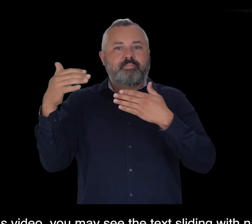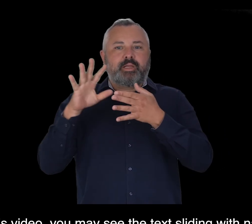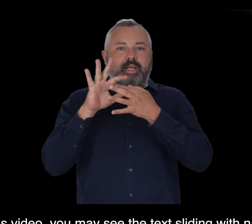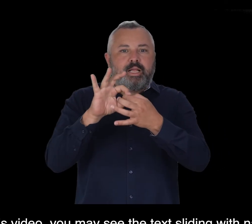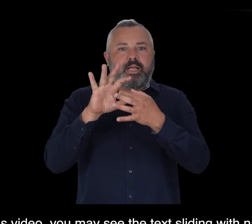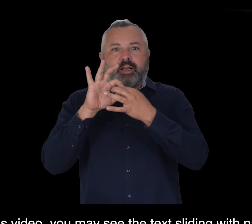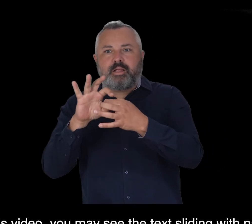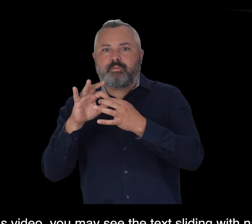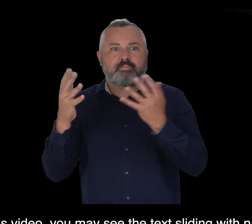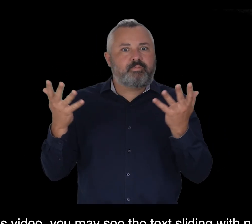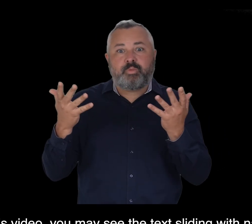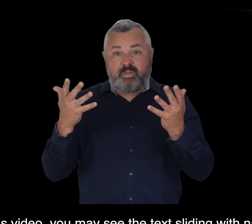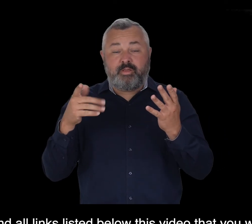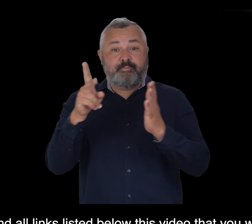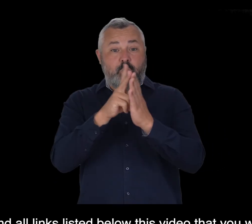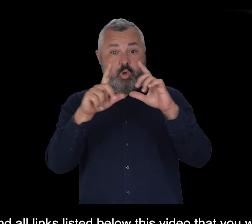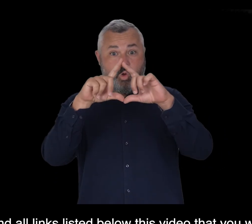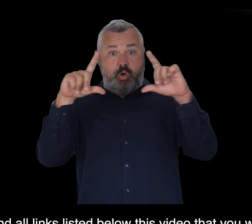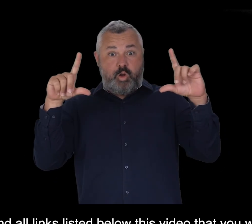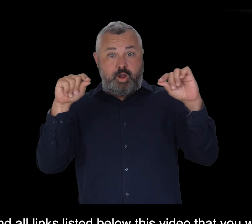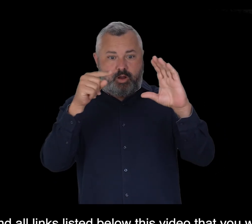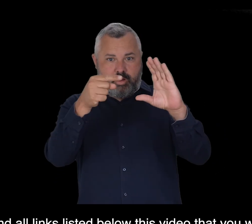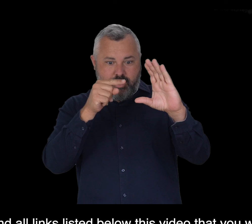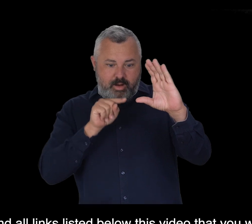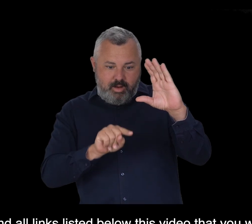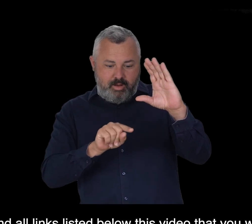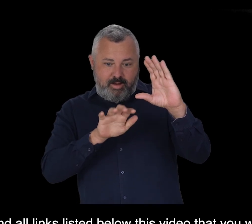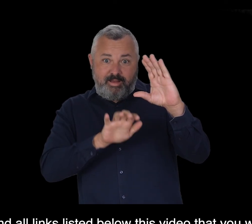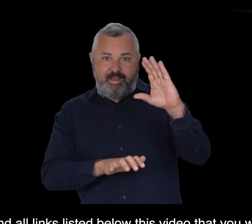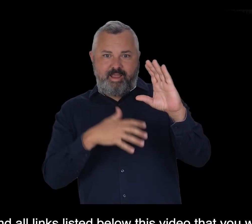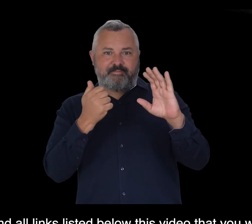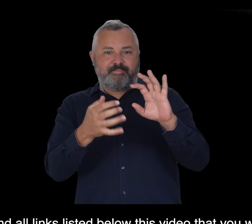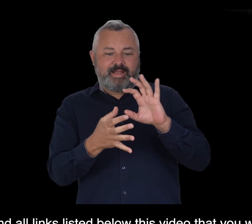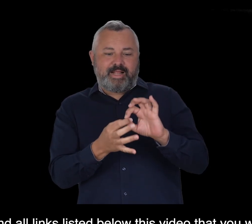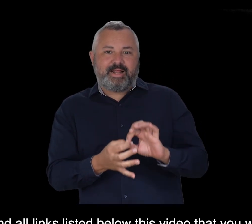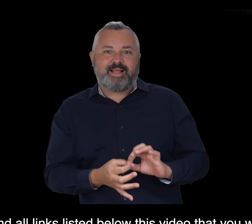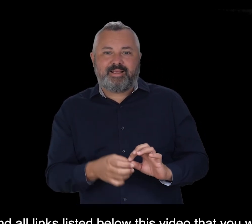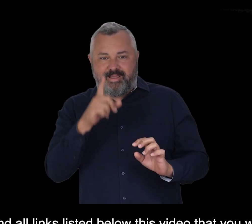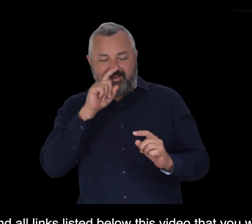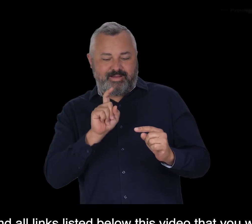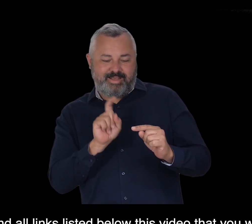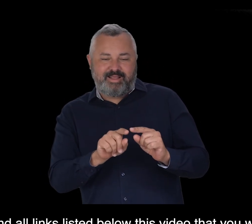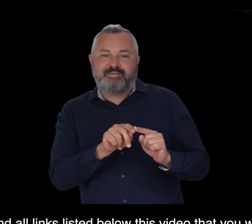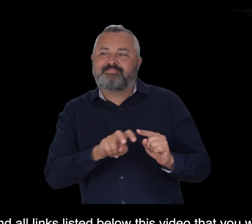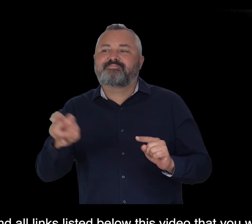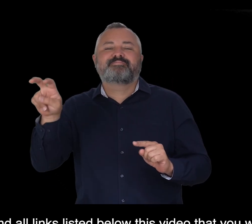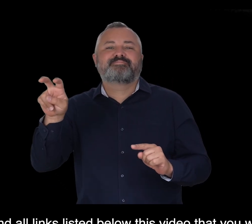Through this video, you may see the text sliding with the name of websites. You will find all